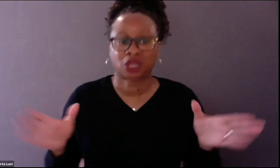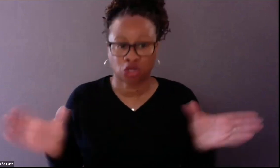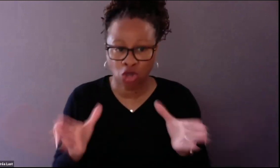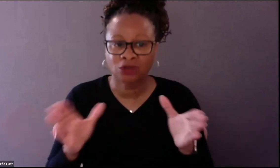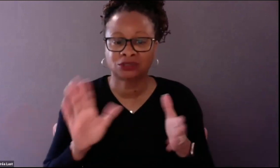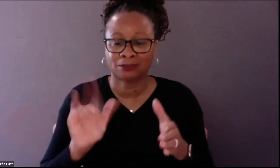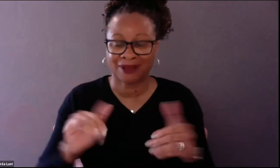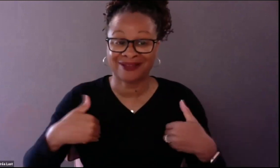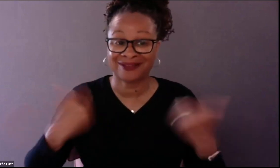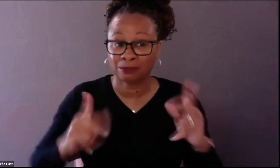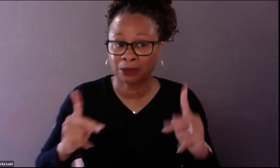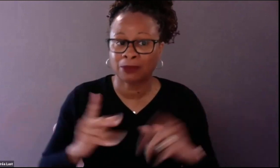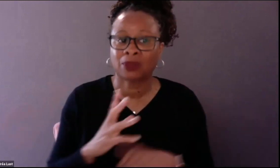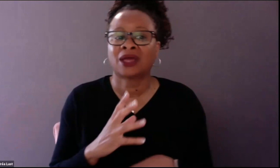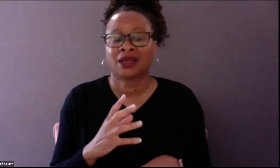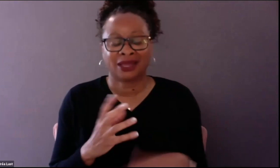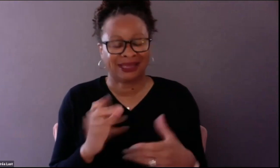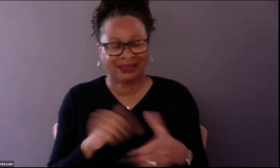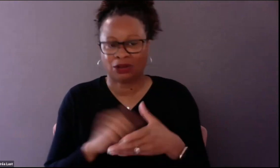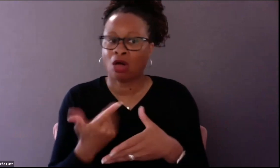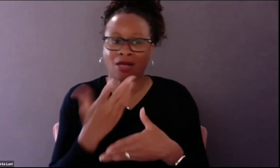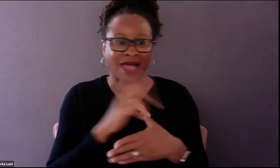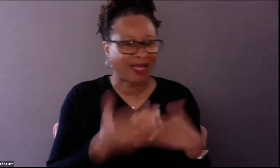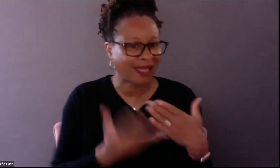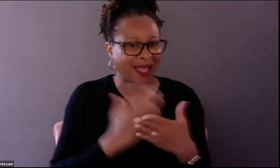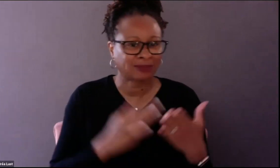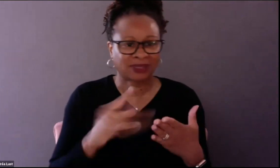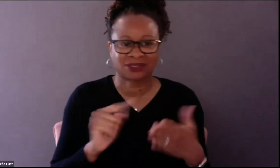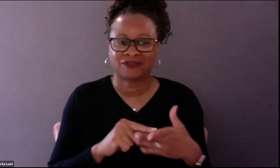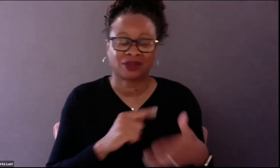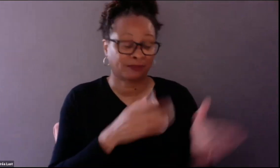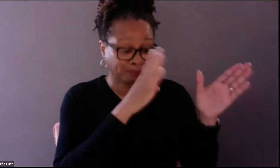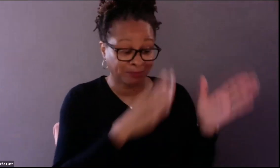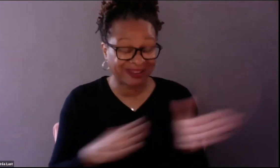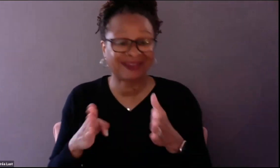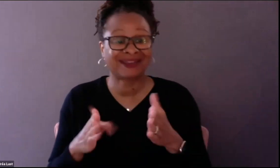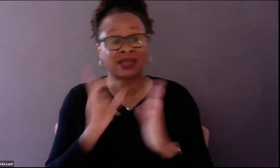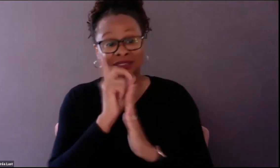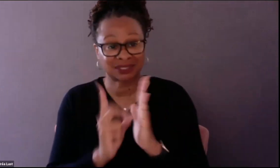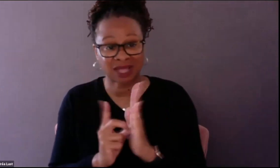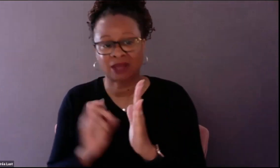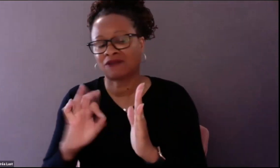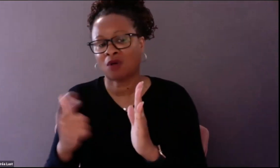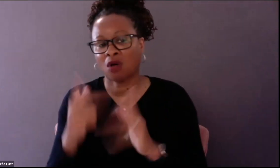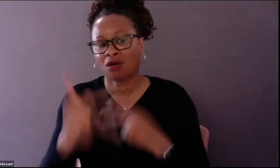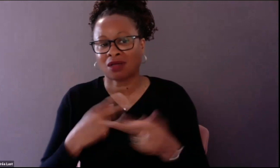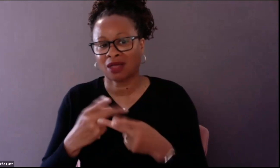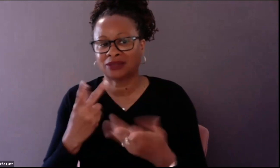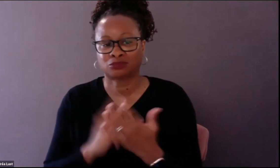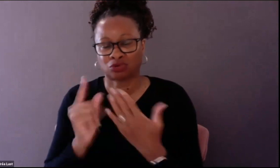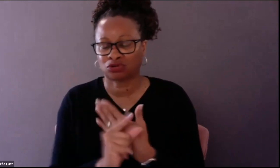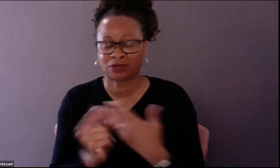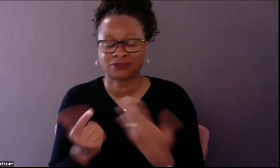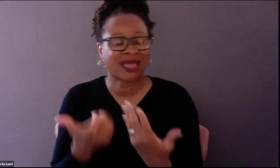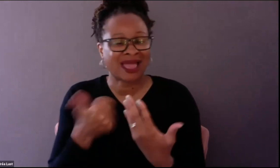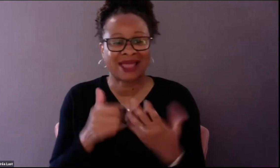the planning, design of these types of programs. And so any way that you can involve that, I